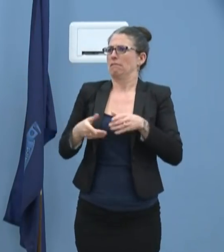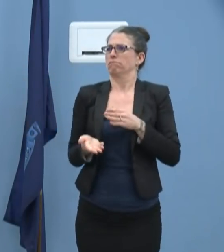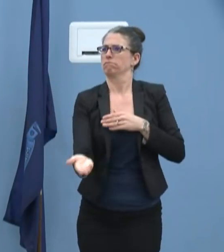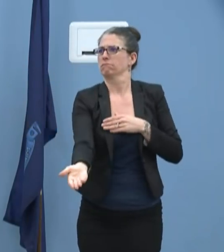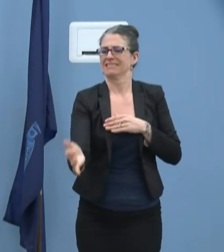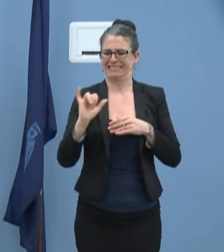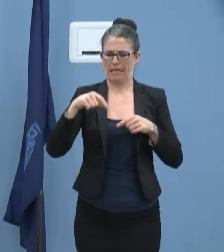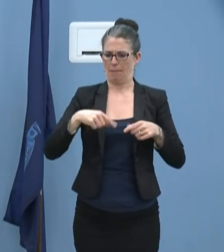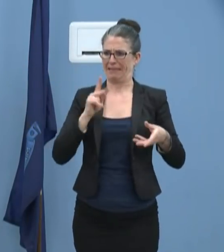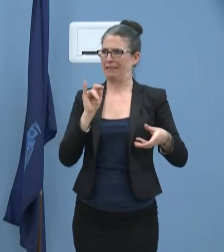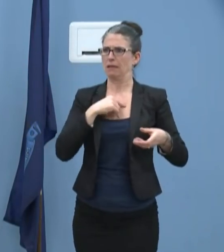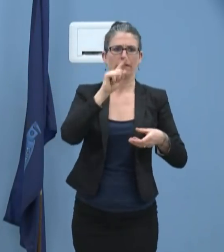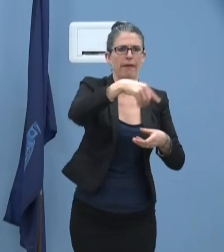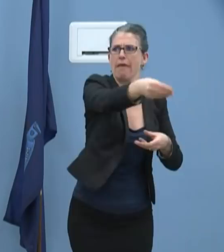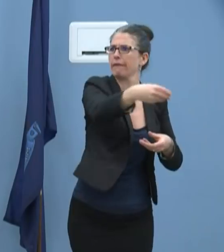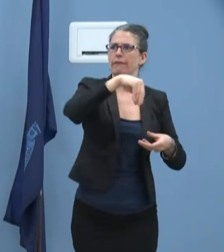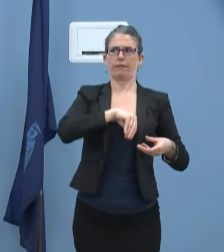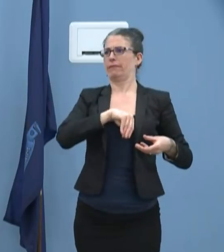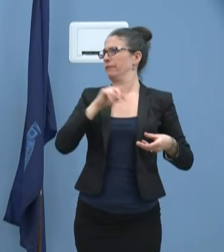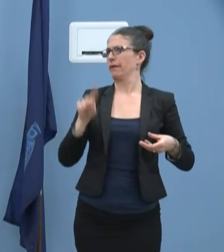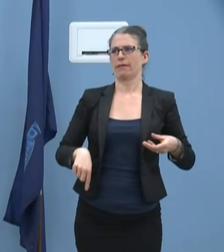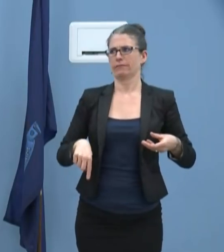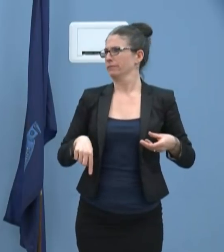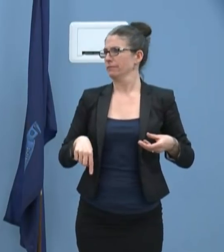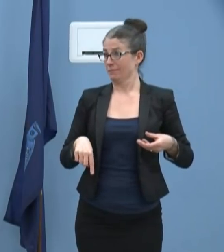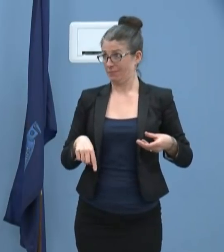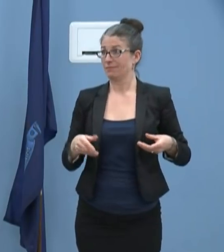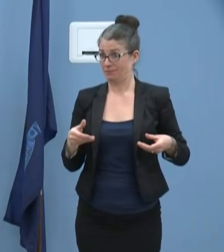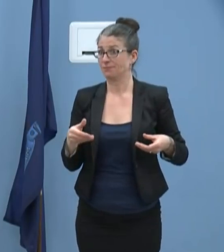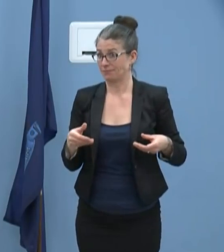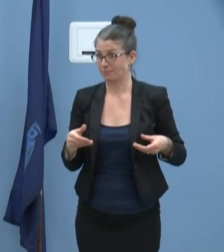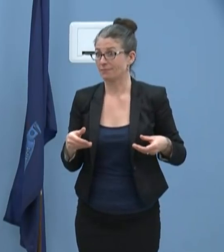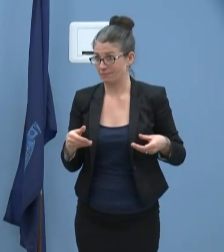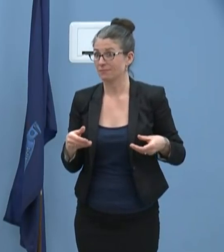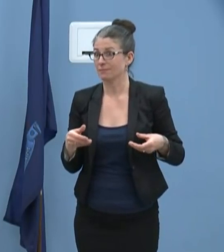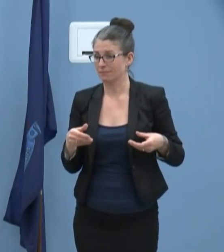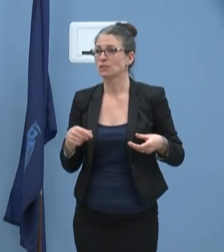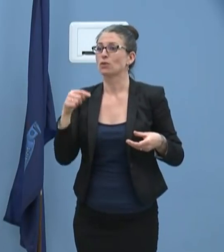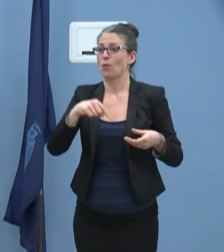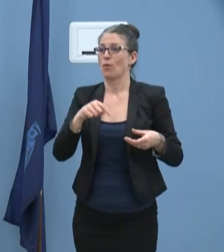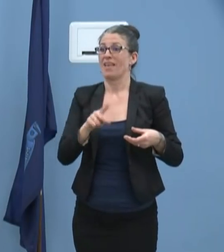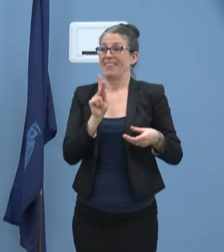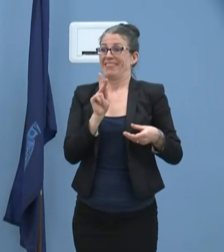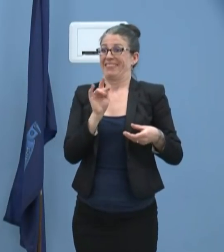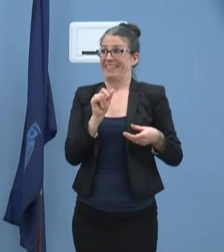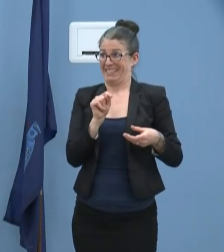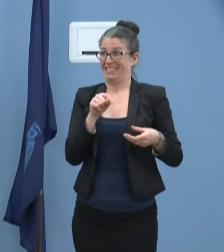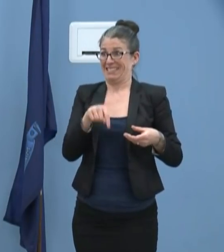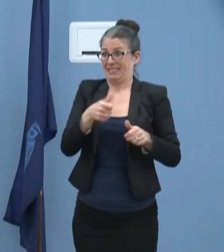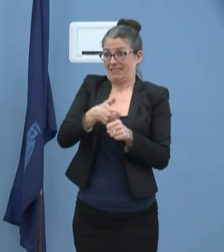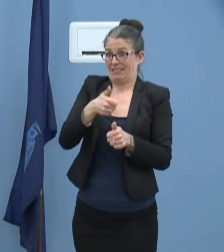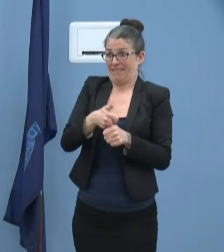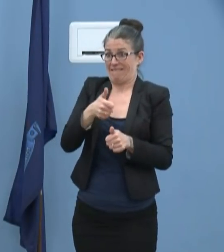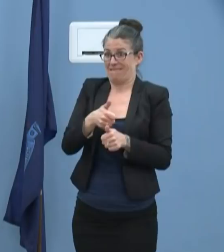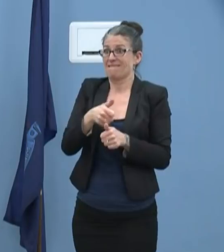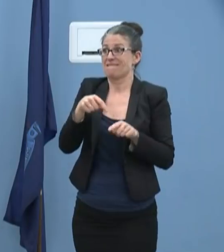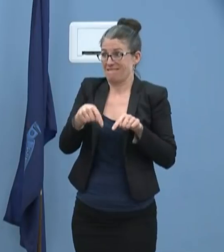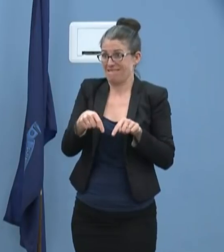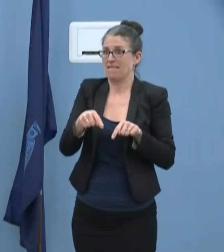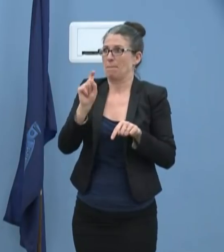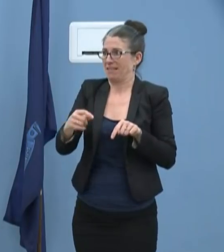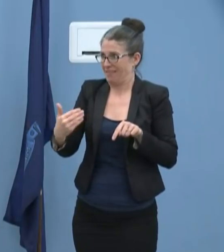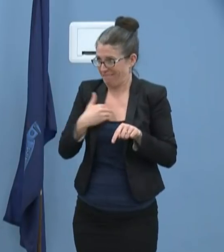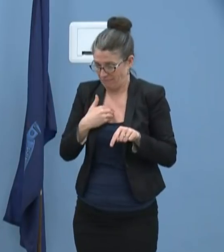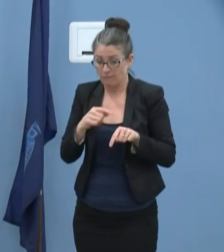needed to run the tests themselves, as well as the nasal swabs that health care workers use in order to actually draw